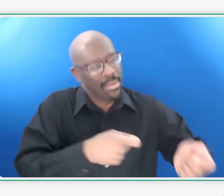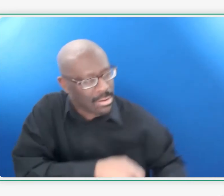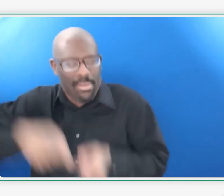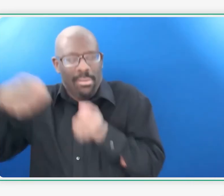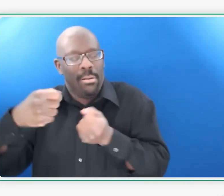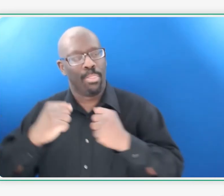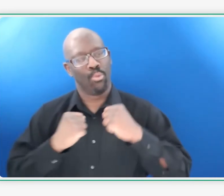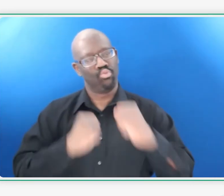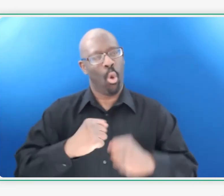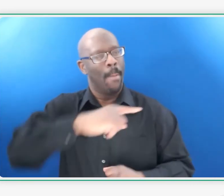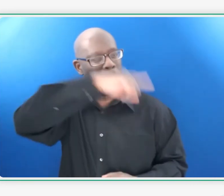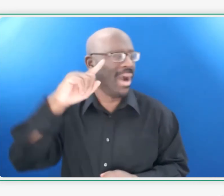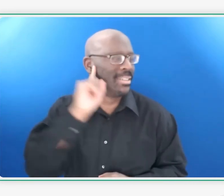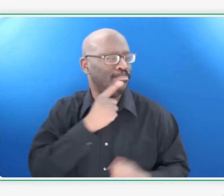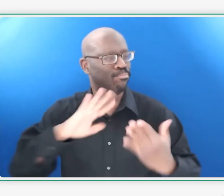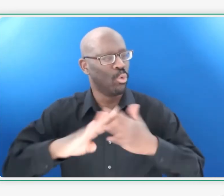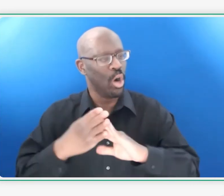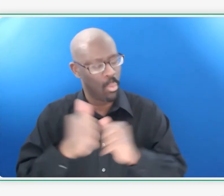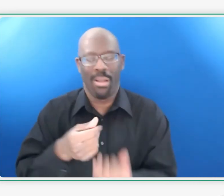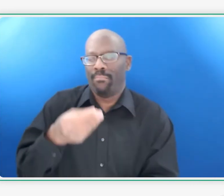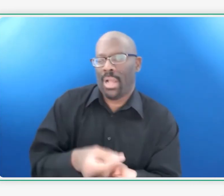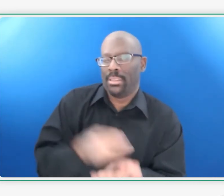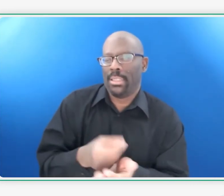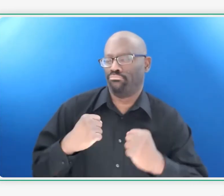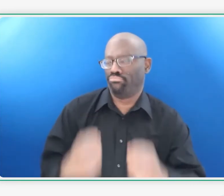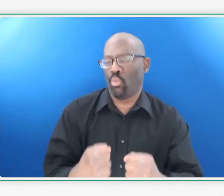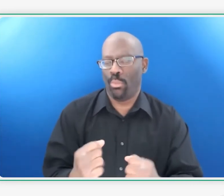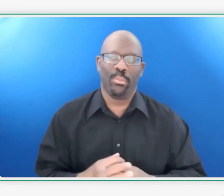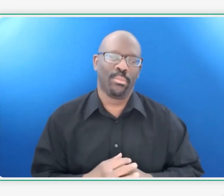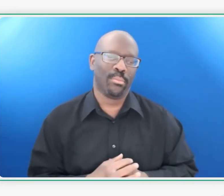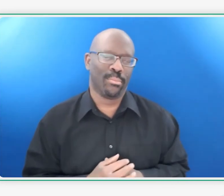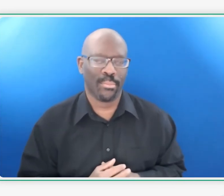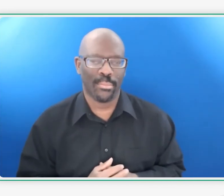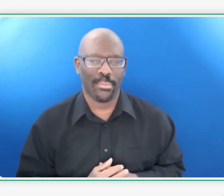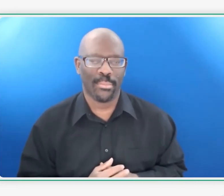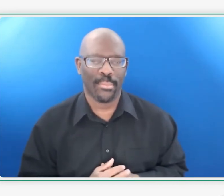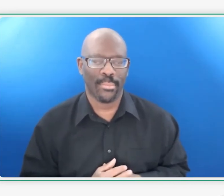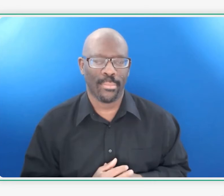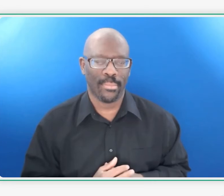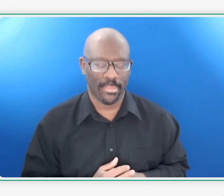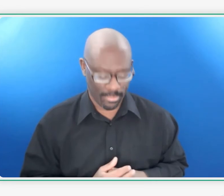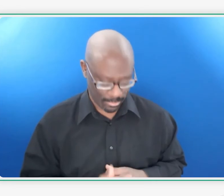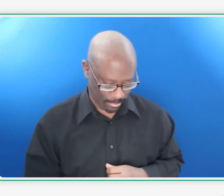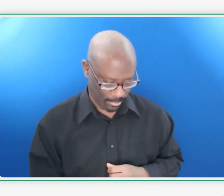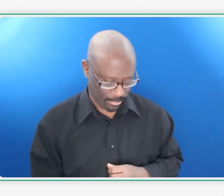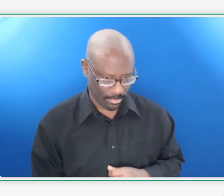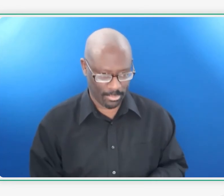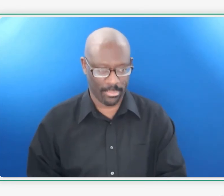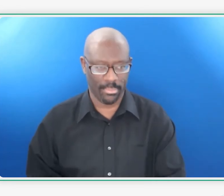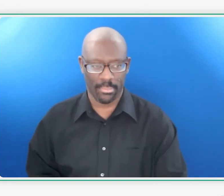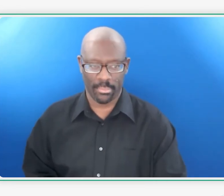stories, both our successes and our failures, to help build a robust financial literacy within the Black deaf